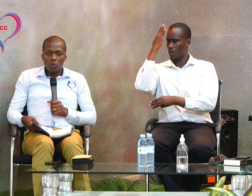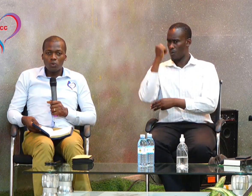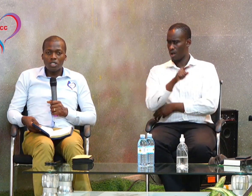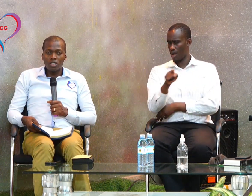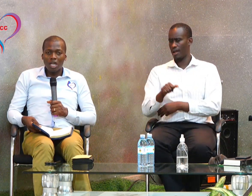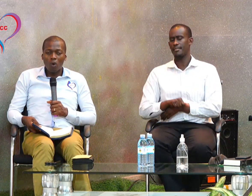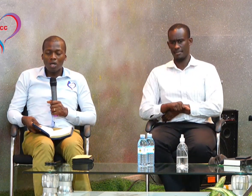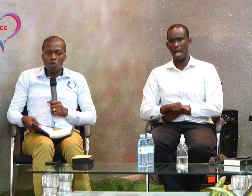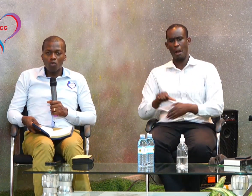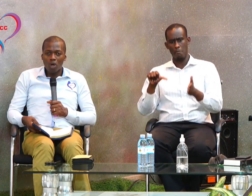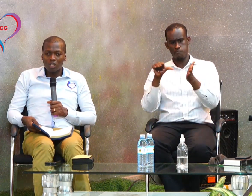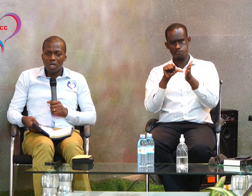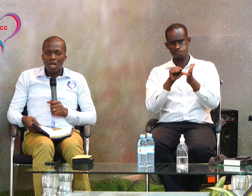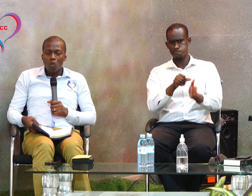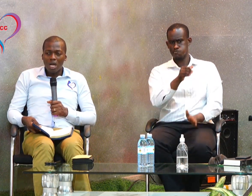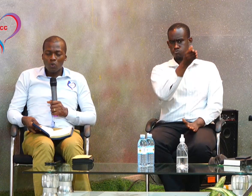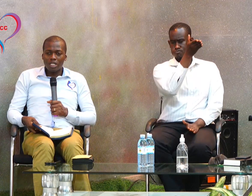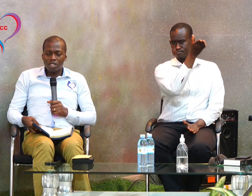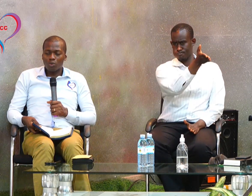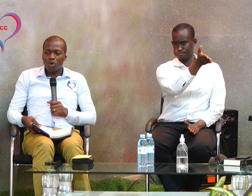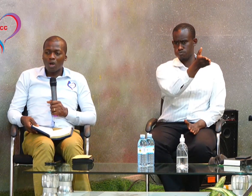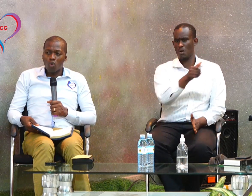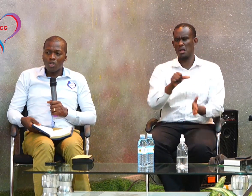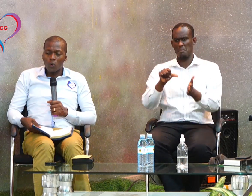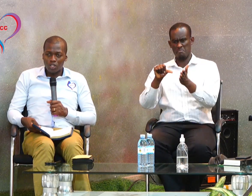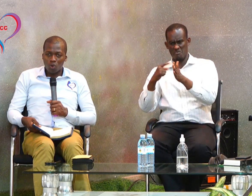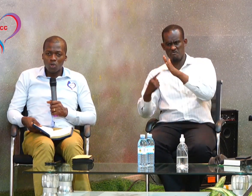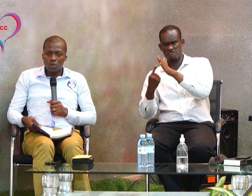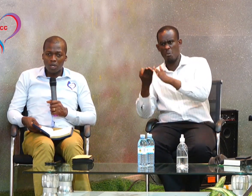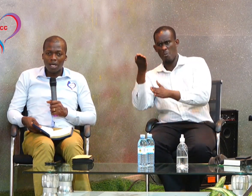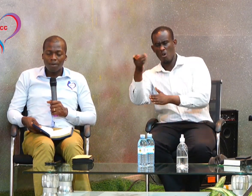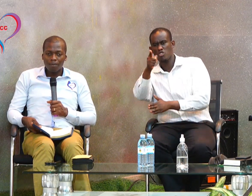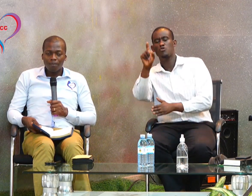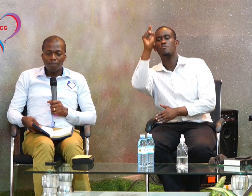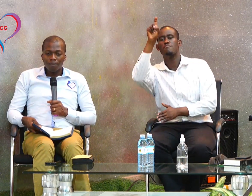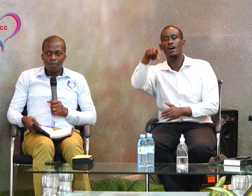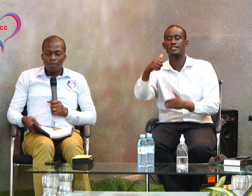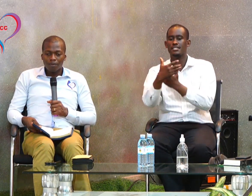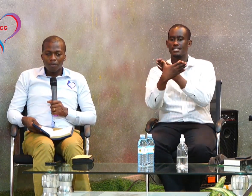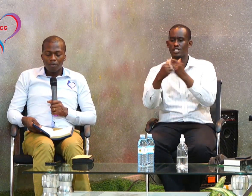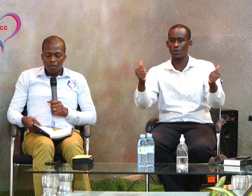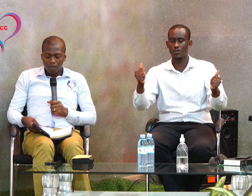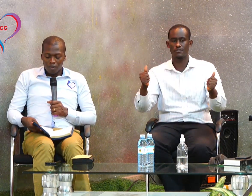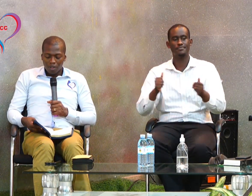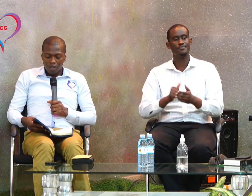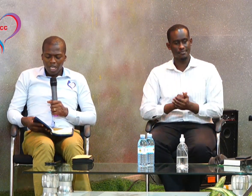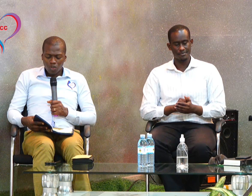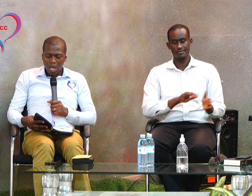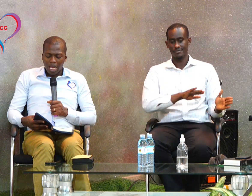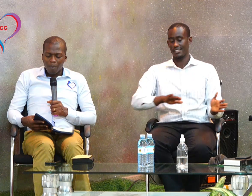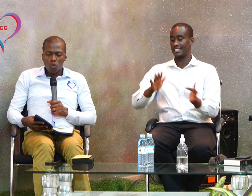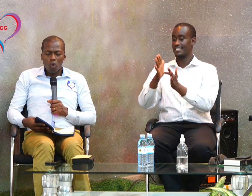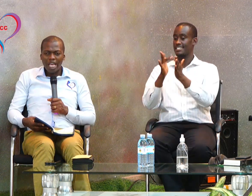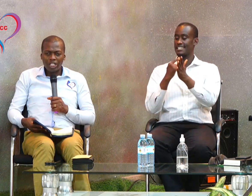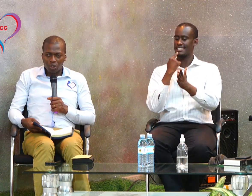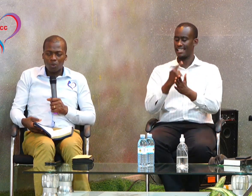wano kunsinga waliwo omuwatwa waliwo ekizibu nga gwe ino okukigonjola. For this cause, Jesus says, Yesu